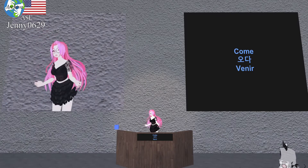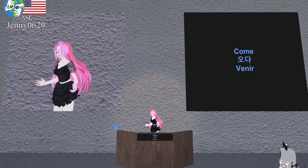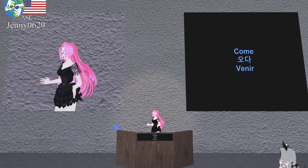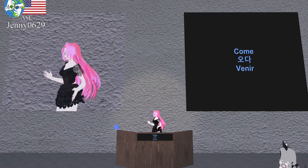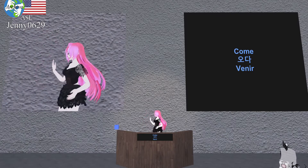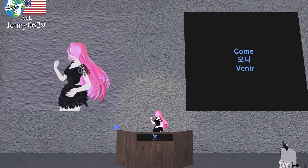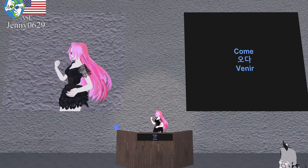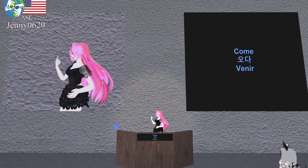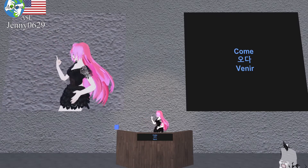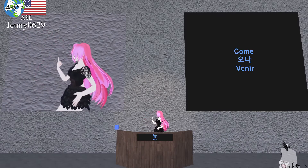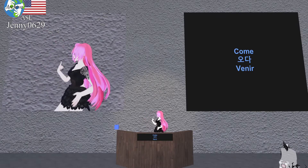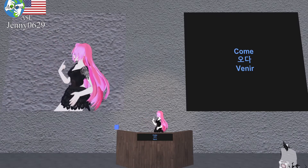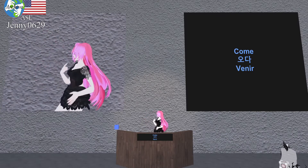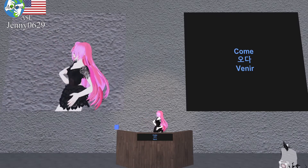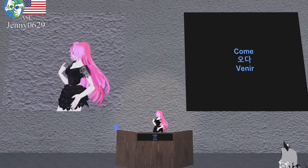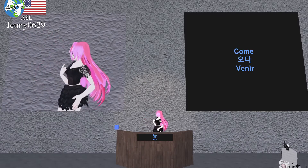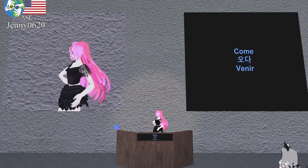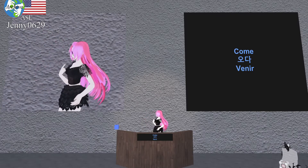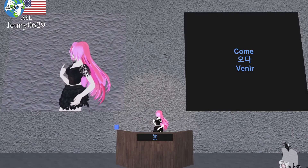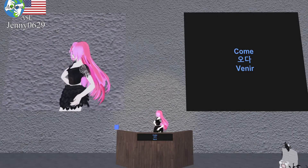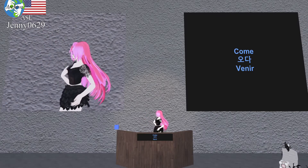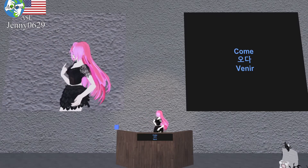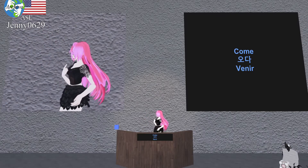I glitched, sorry. It's old.